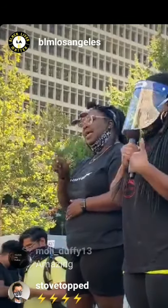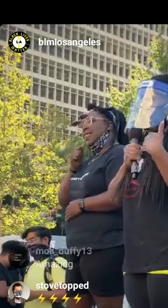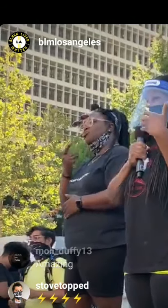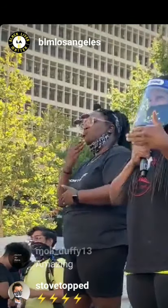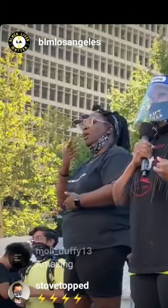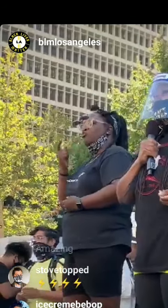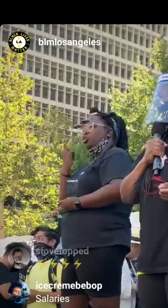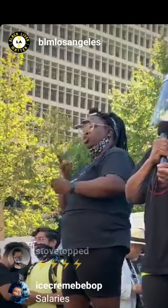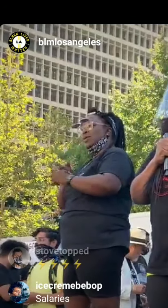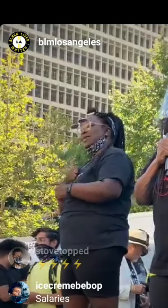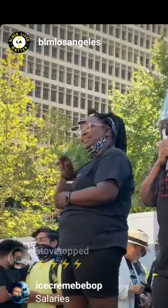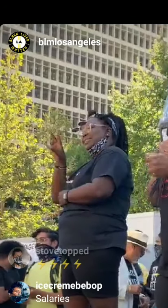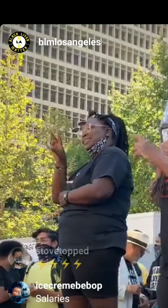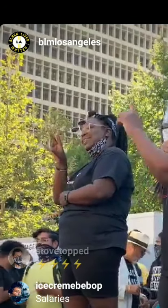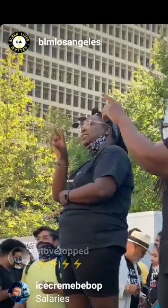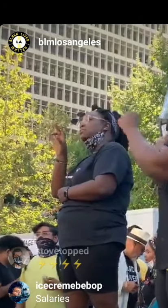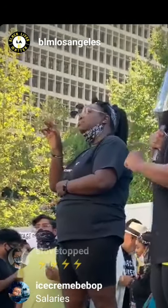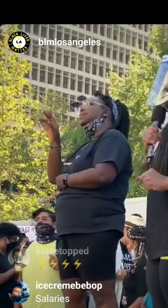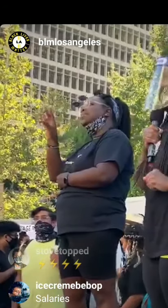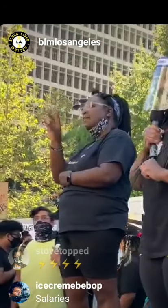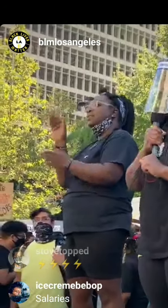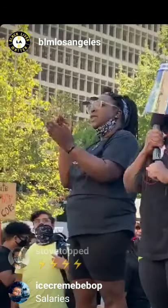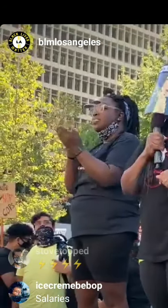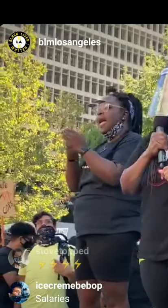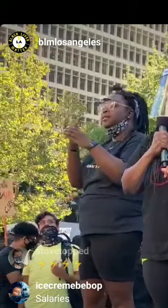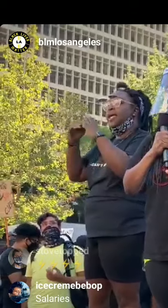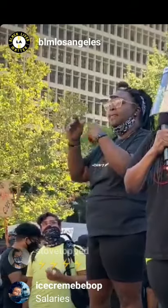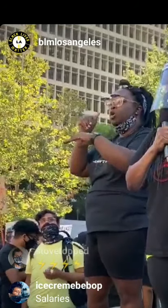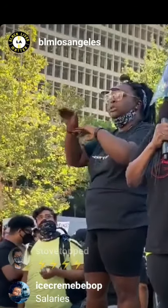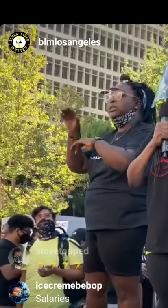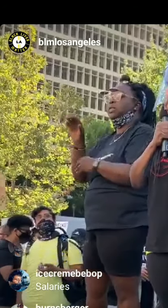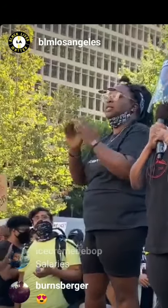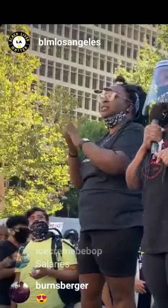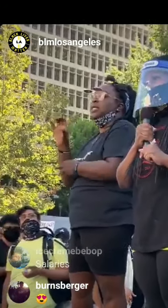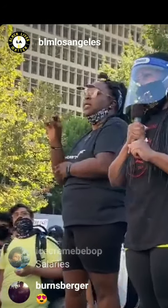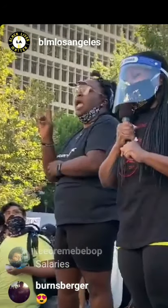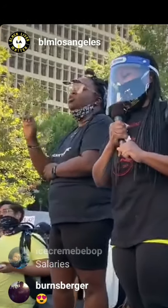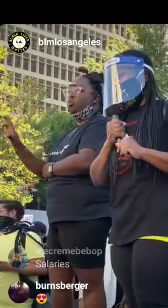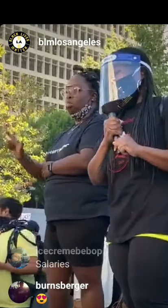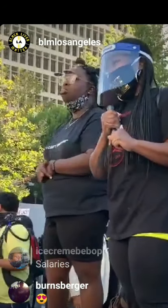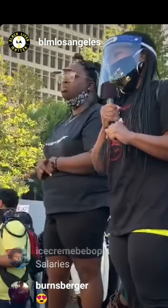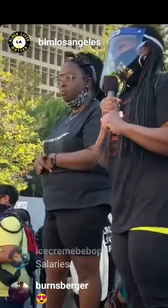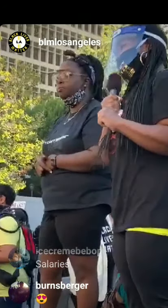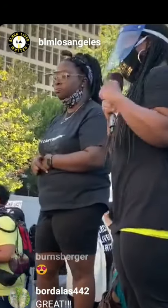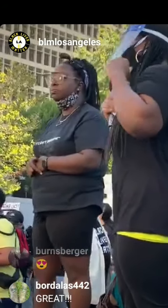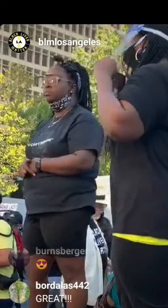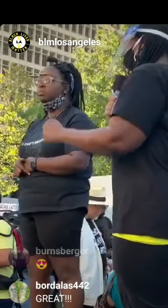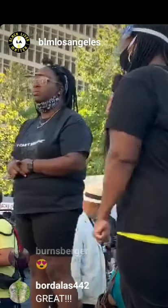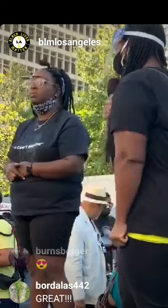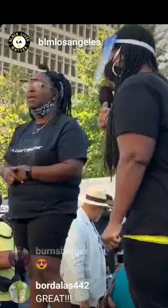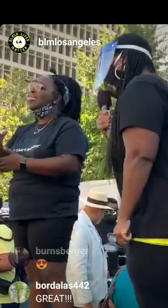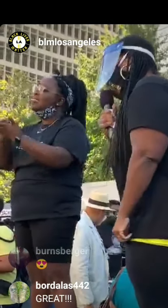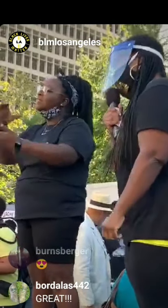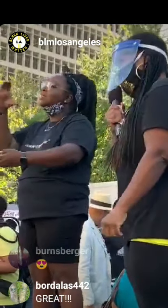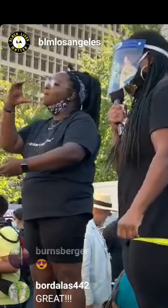us. Over 17,000 emails were sent to the city council demanding that they close the Central Jail. That's